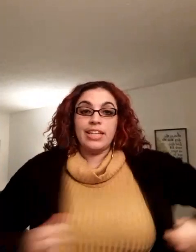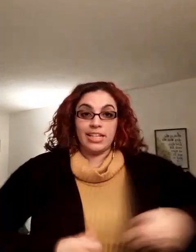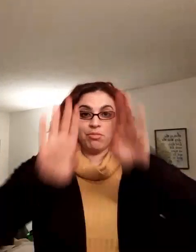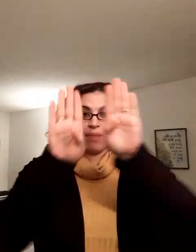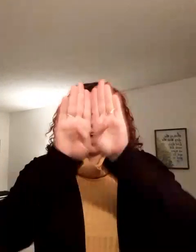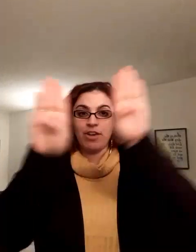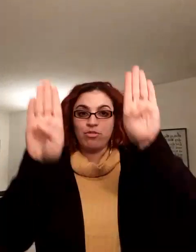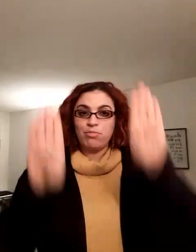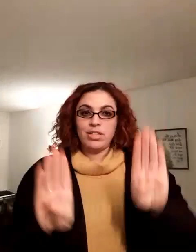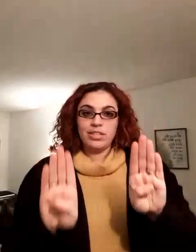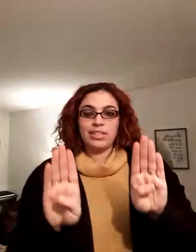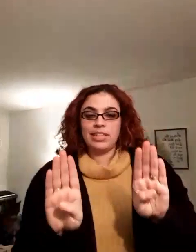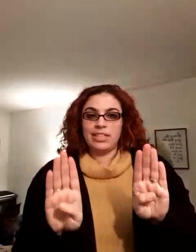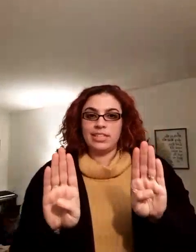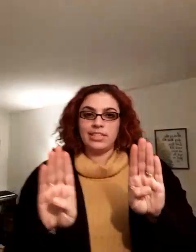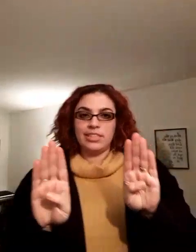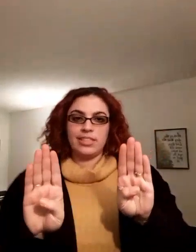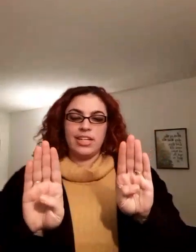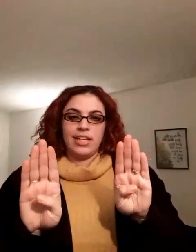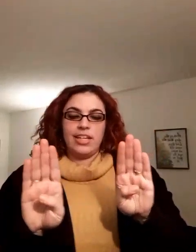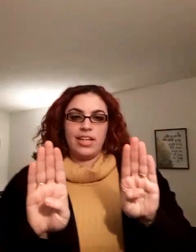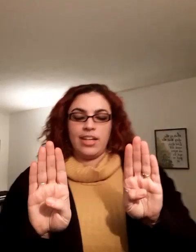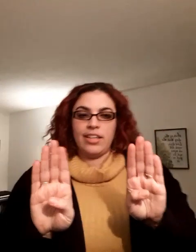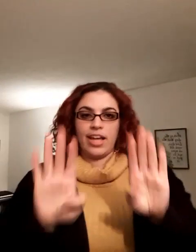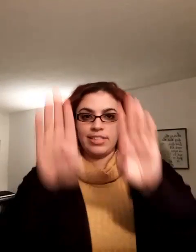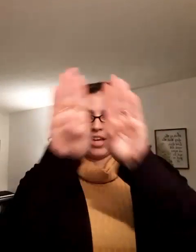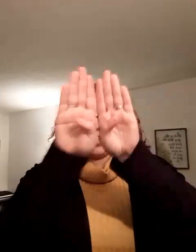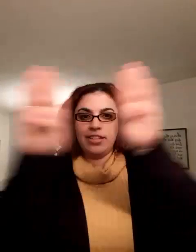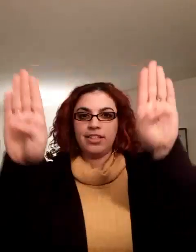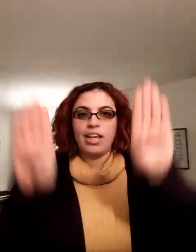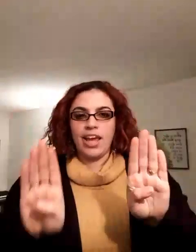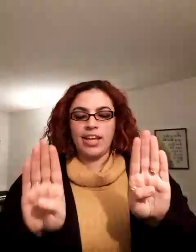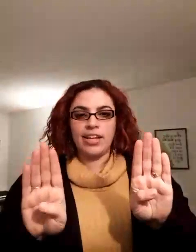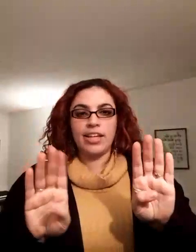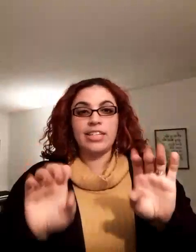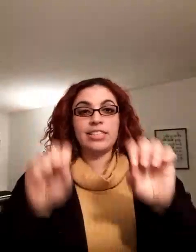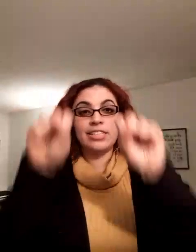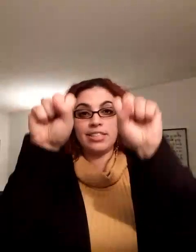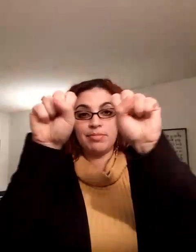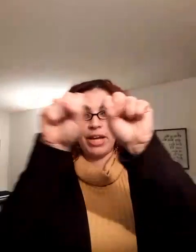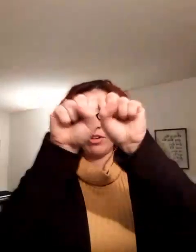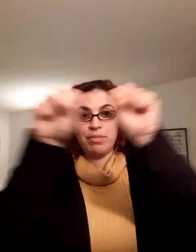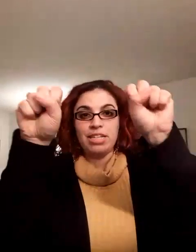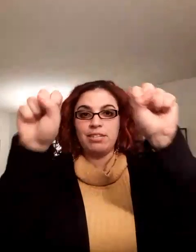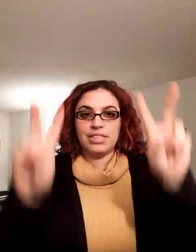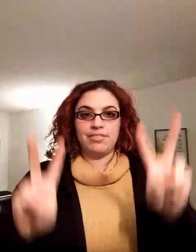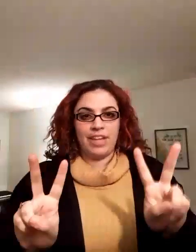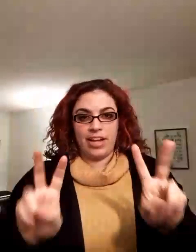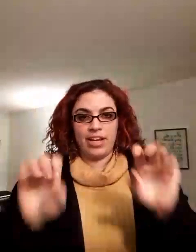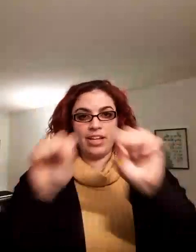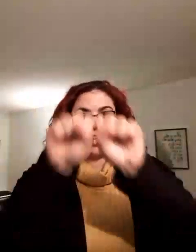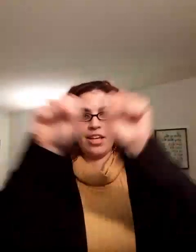so biome is that sign. And his biome he did was savanna.